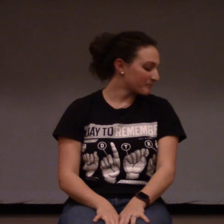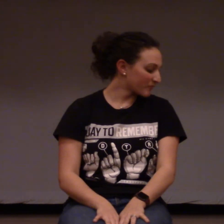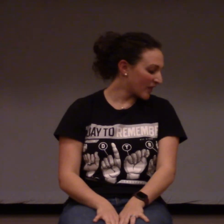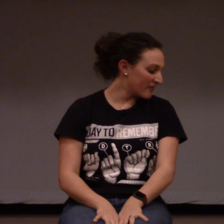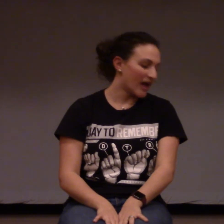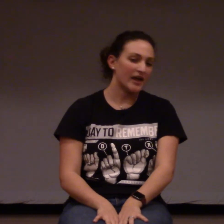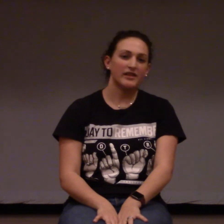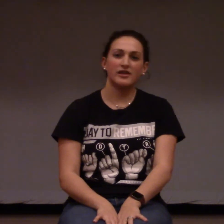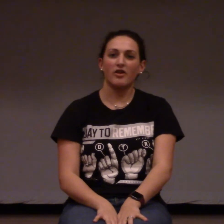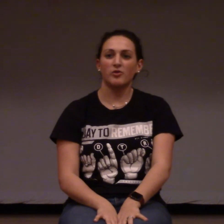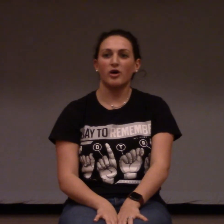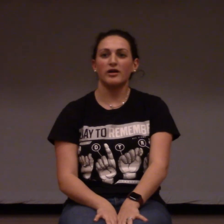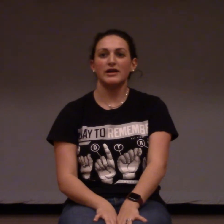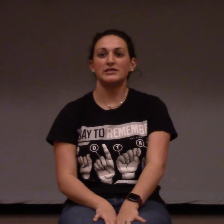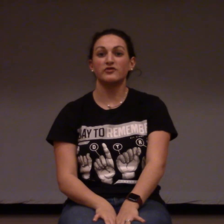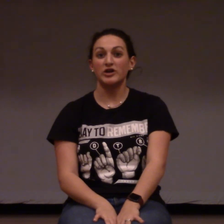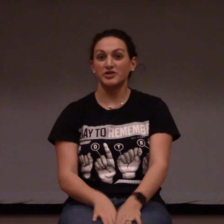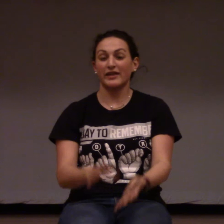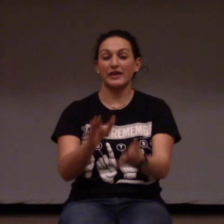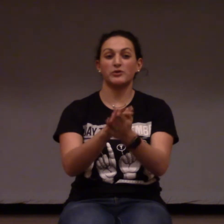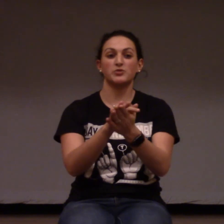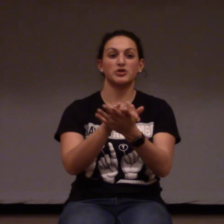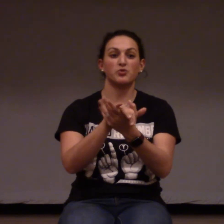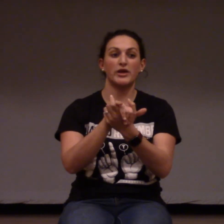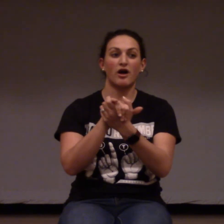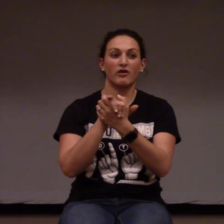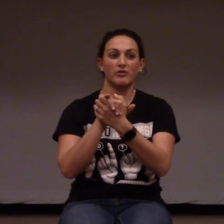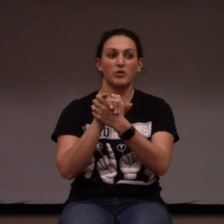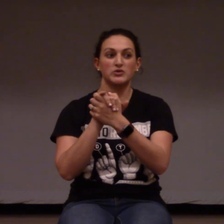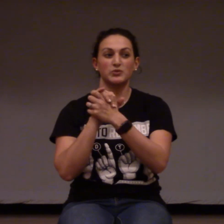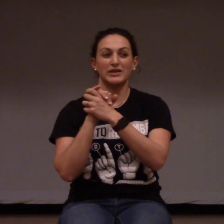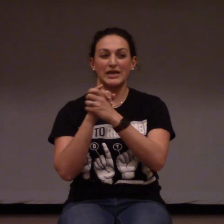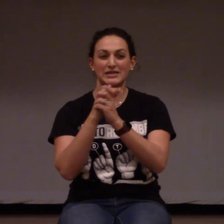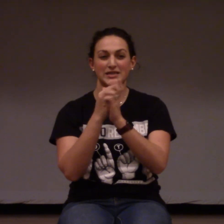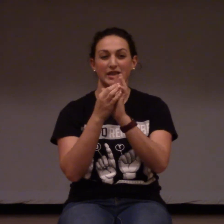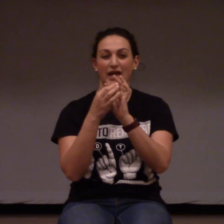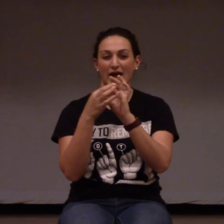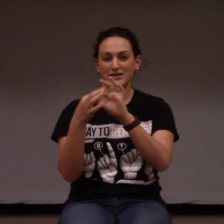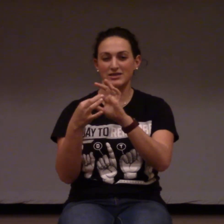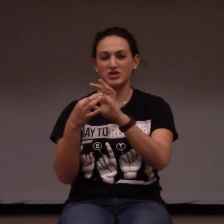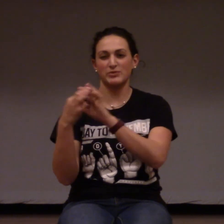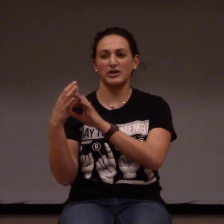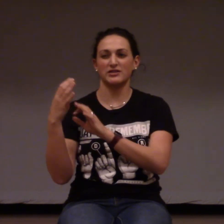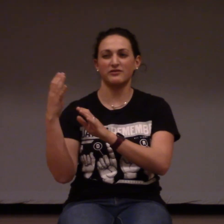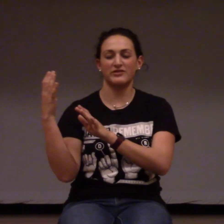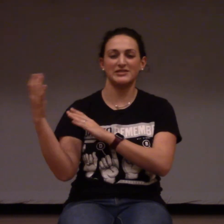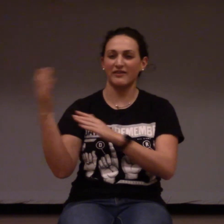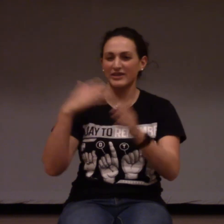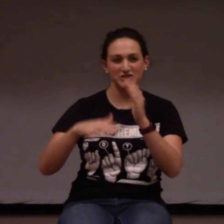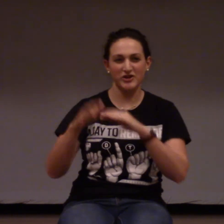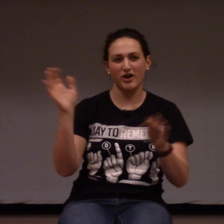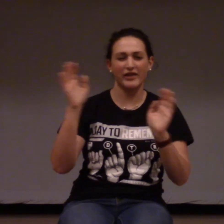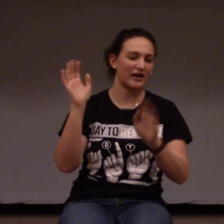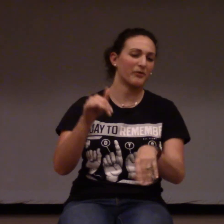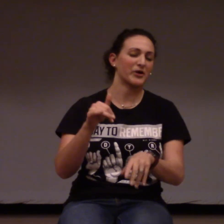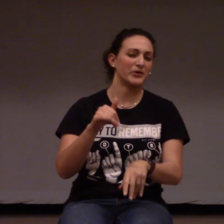And then the other one is French Sign Language, which we are the most related to that, just because of the deaf history and all that. I don't want to go into